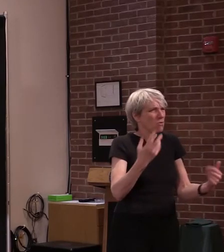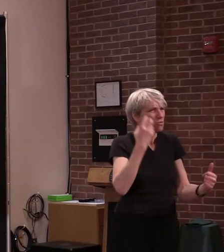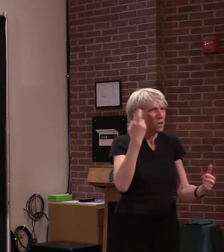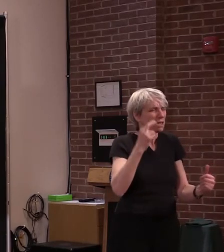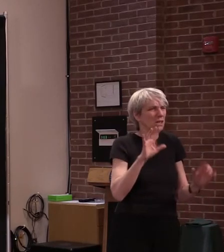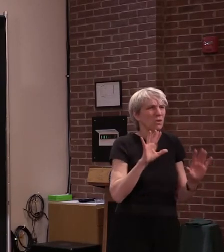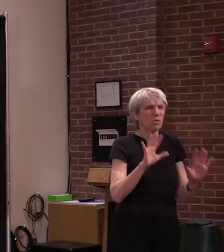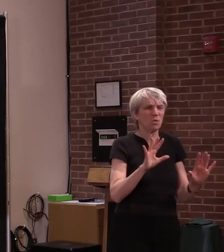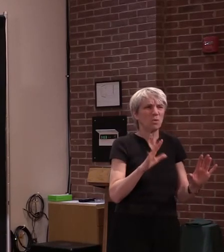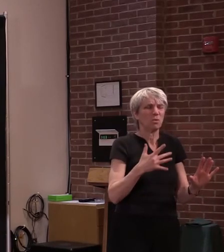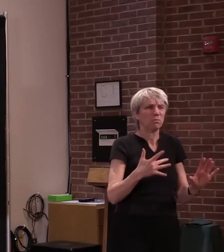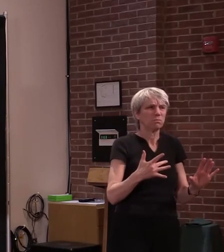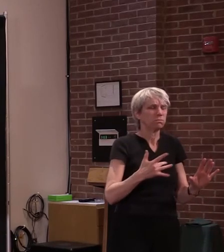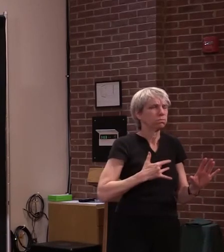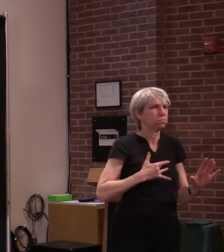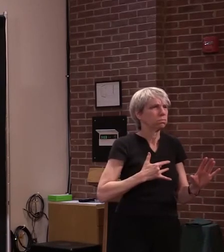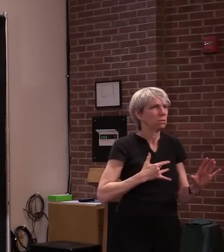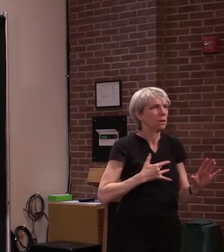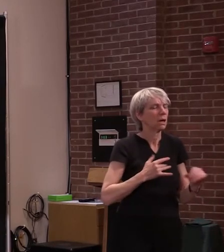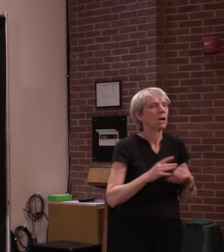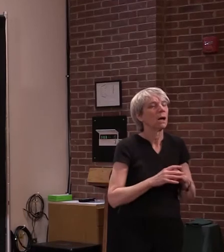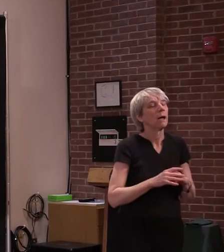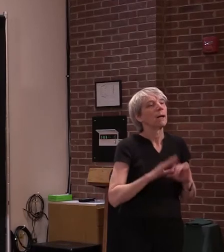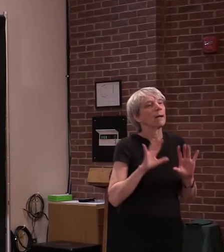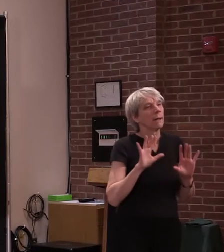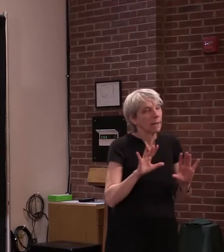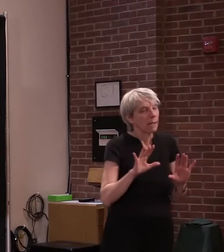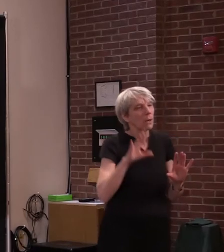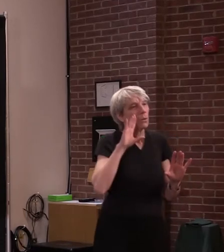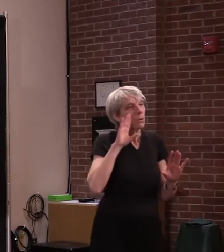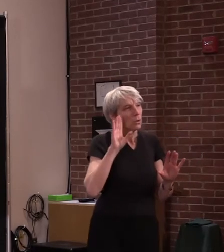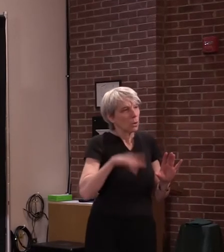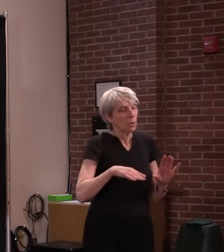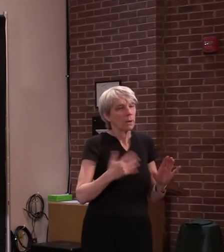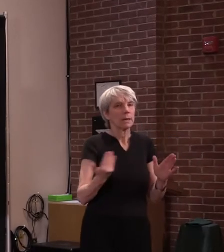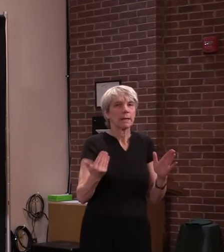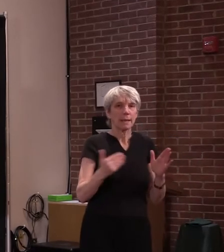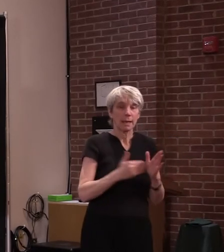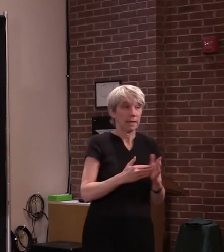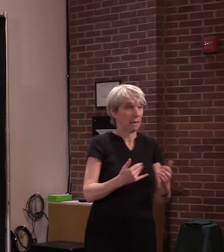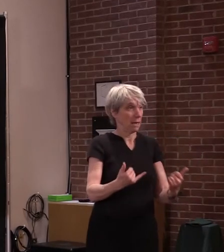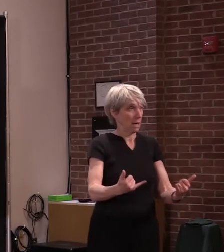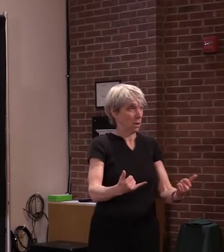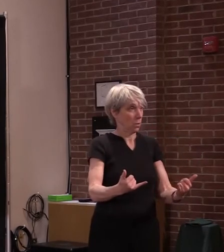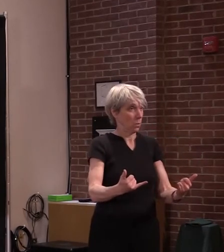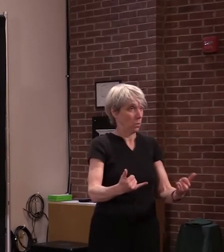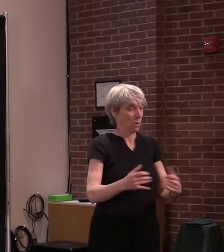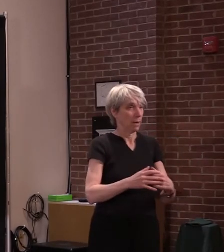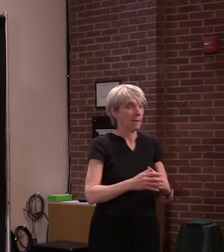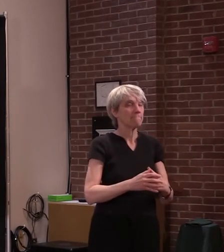pause. But again, you know, we're at this point in time,